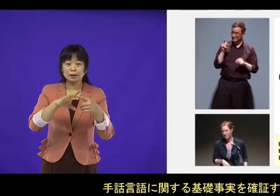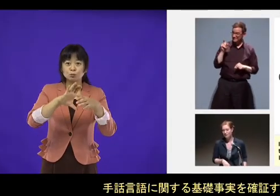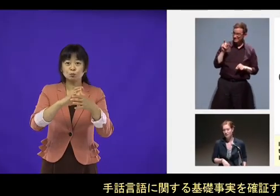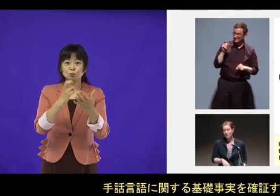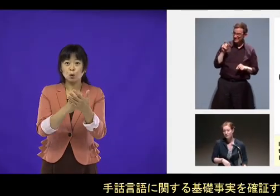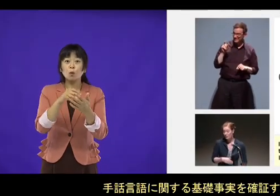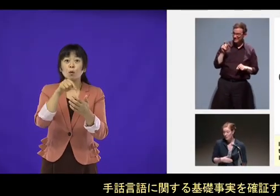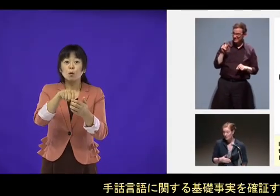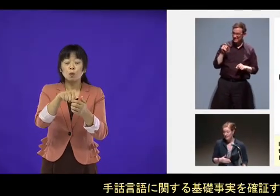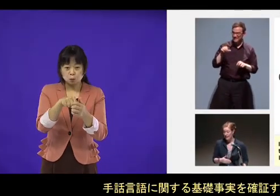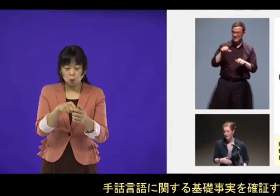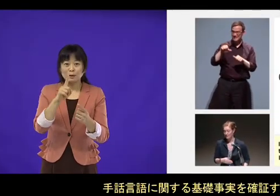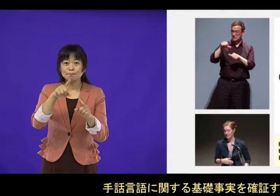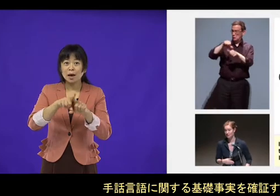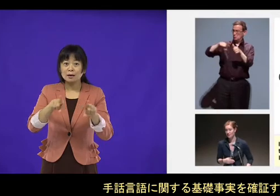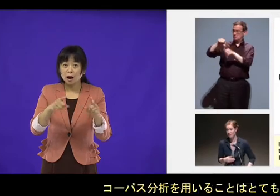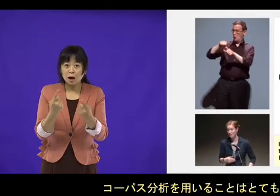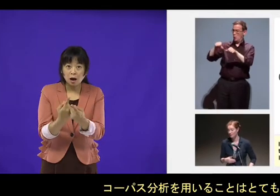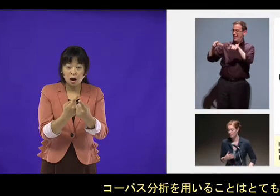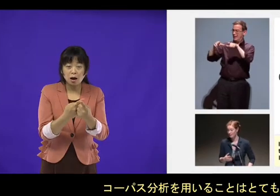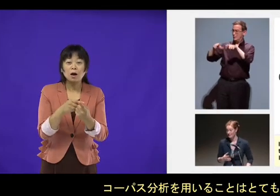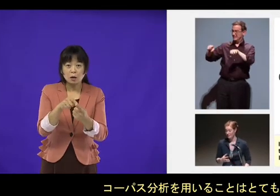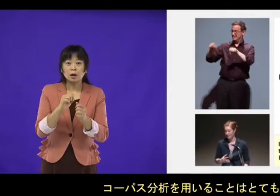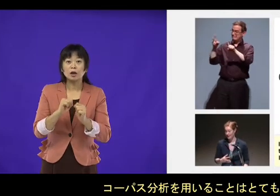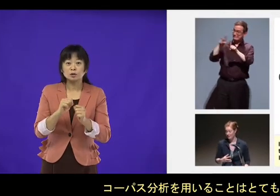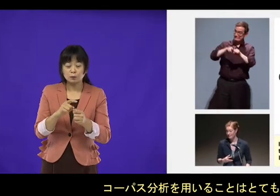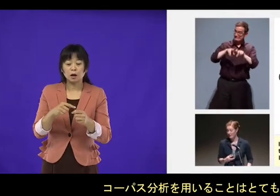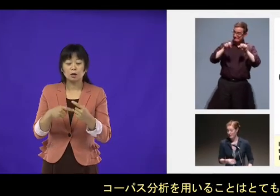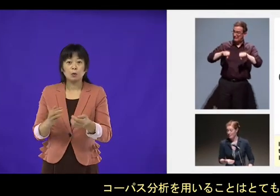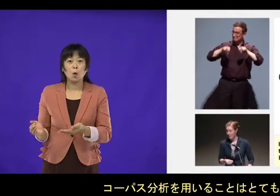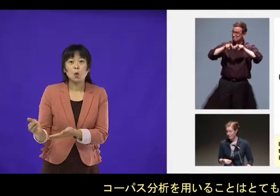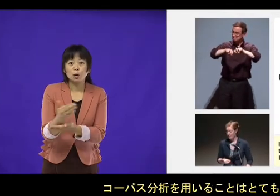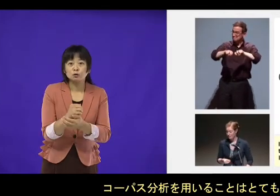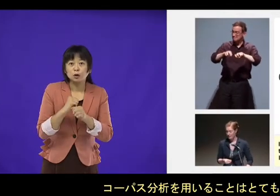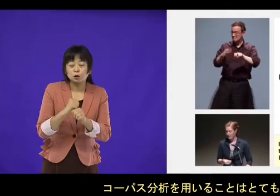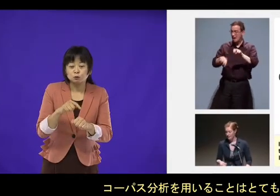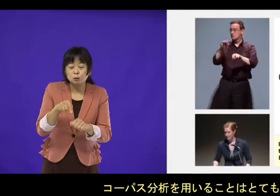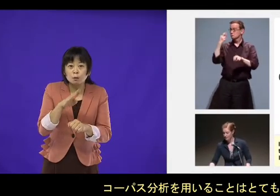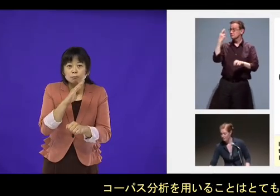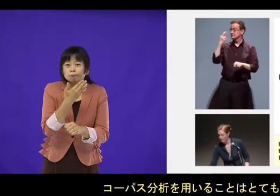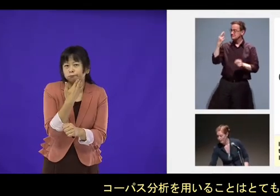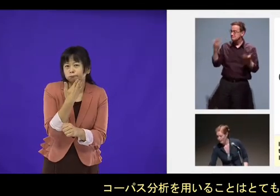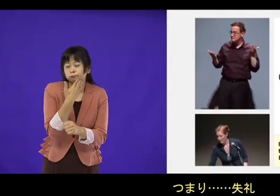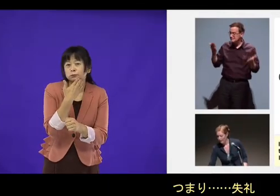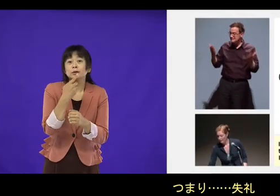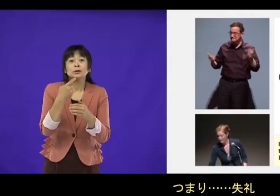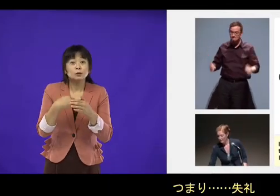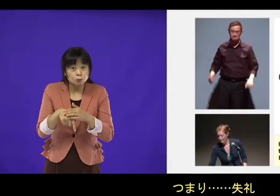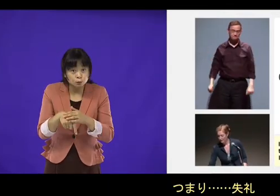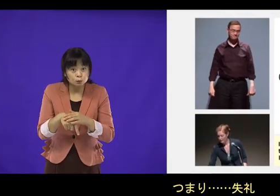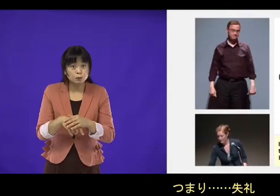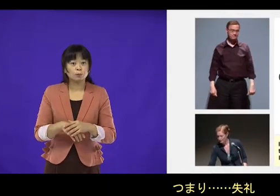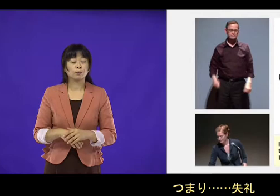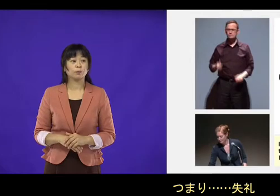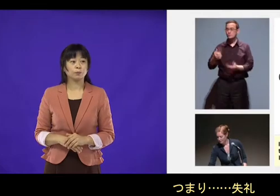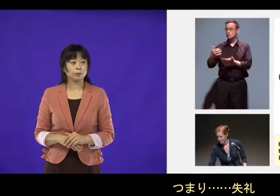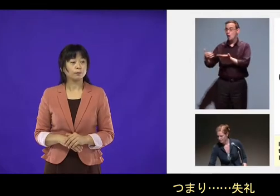really important to use corpus analysis to establish the basic facts about sign languages. And this